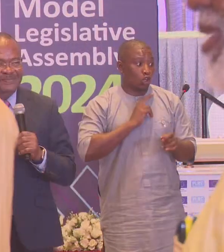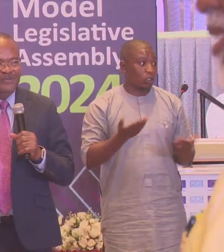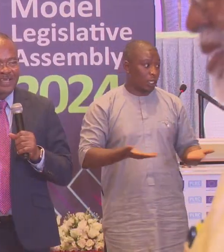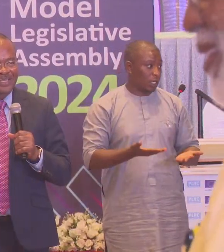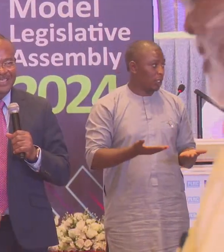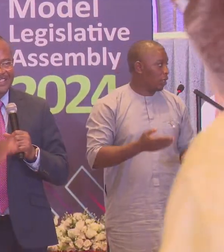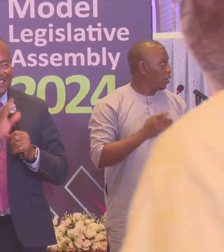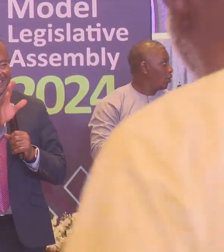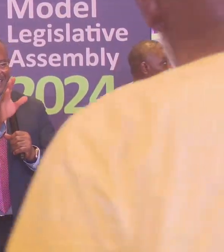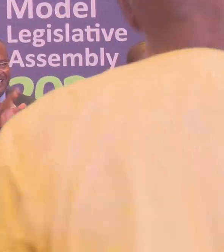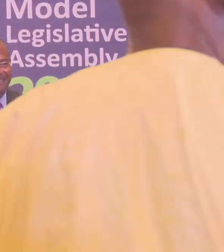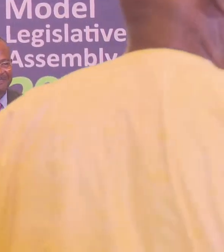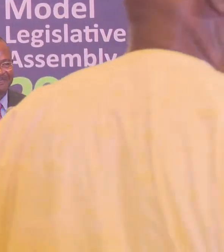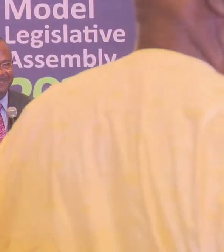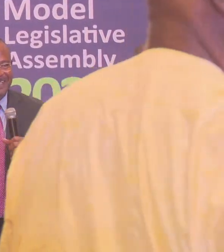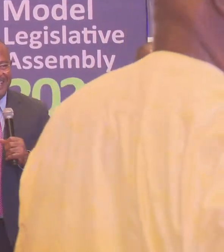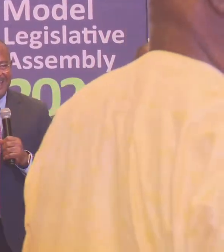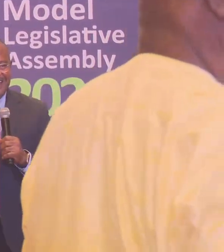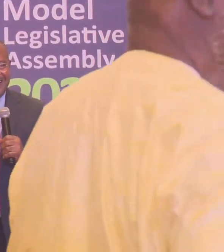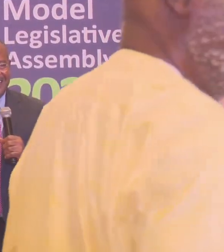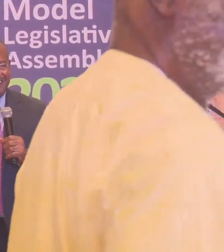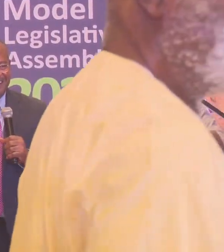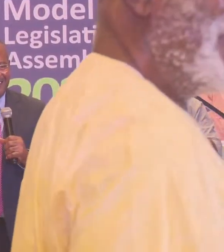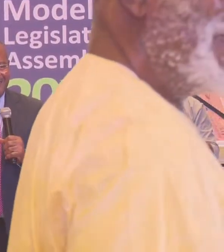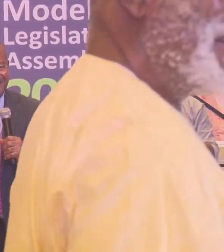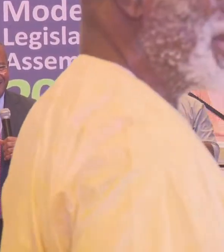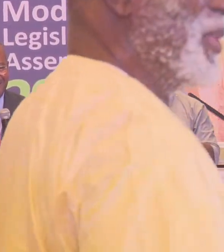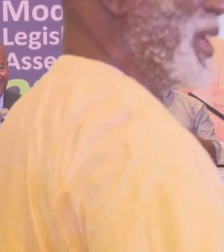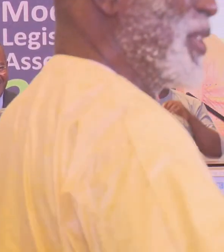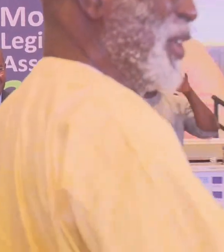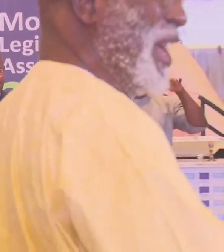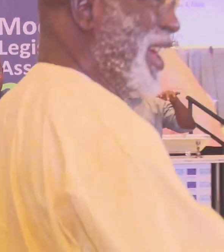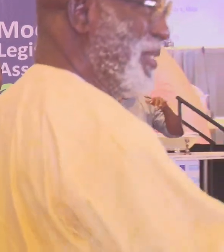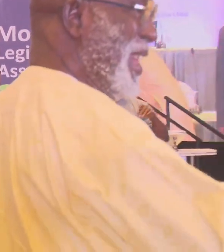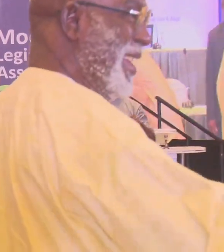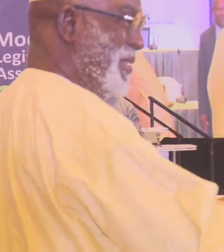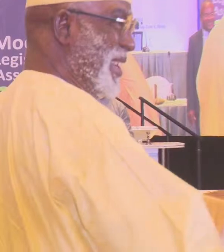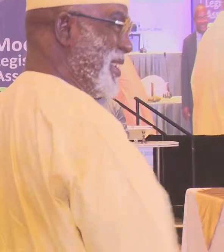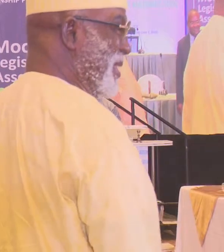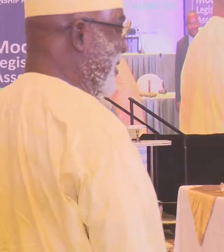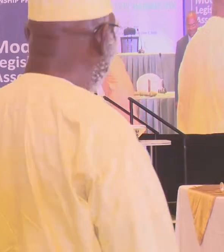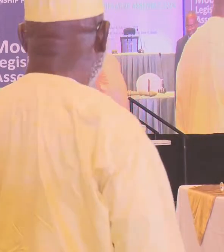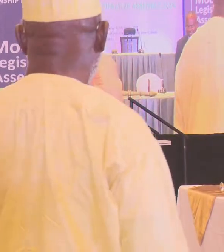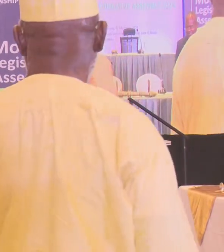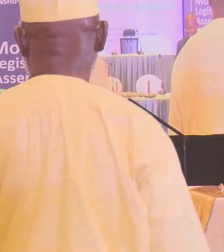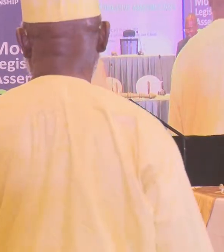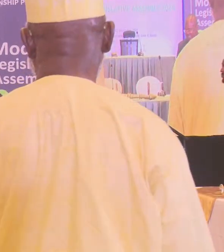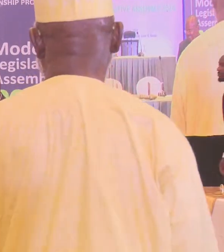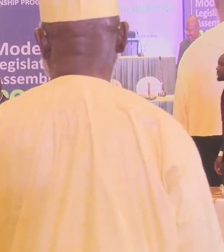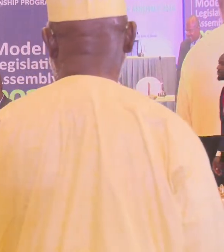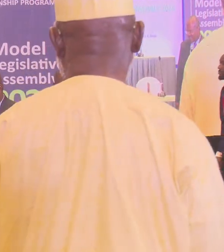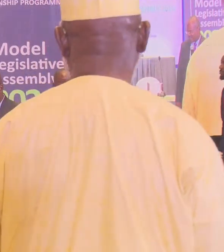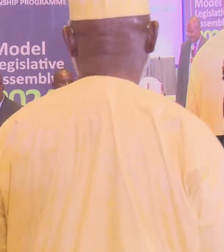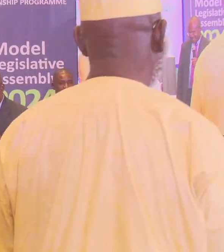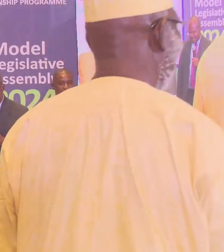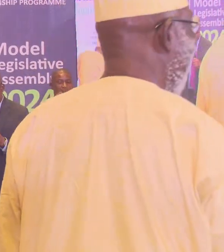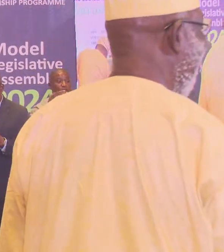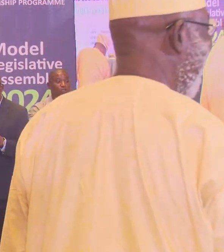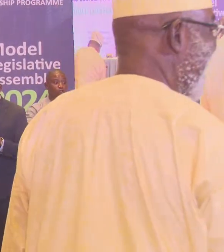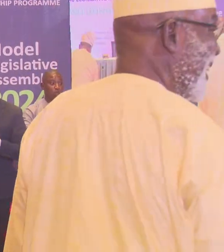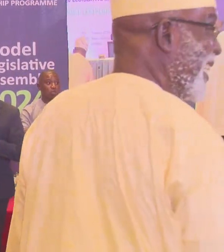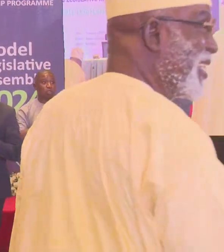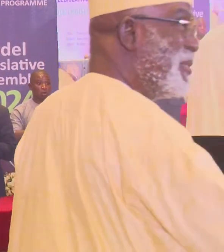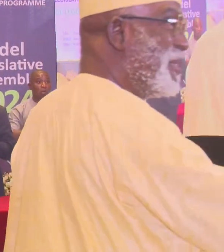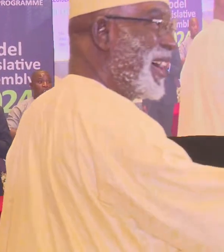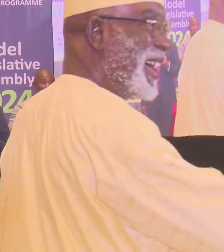been quietly sitting in the crowd. Benga, if you're able to join us, that would be fantastic. Benga is